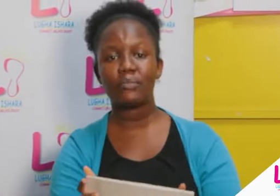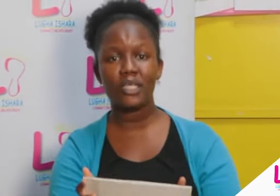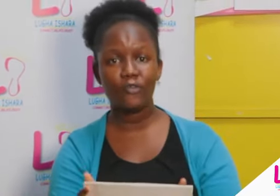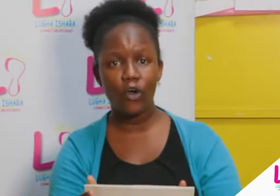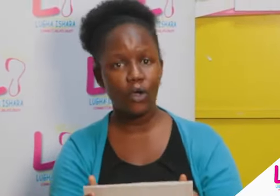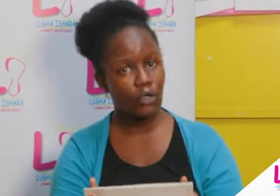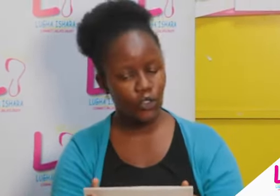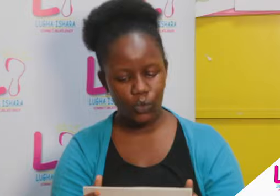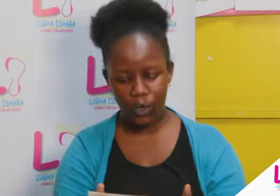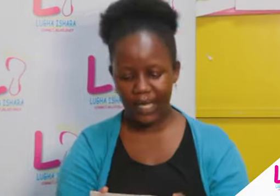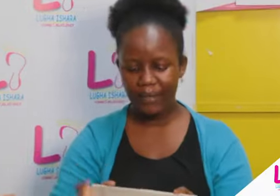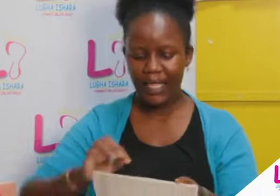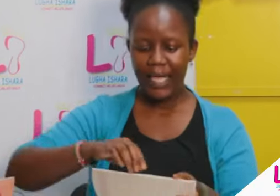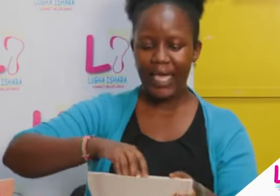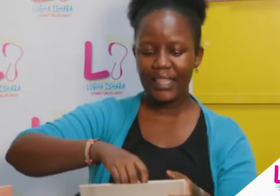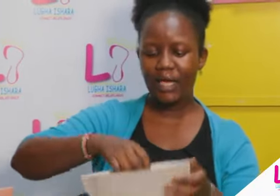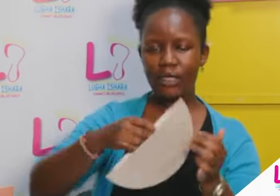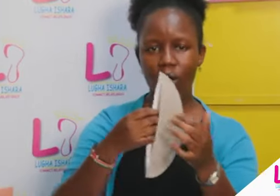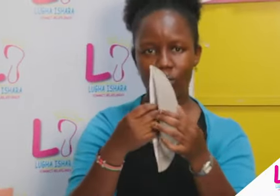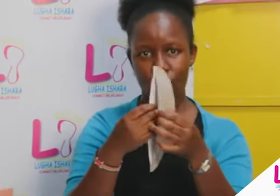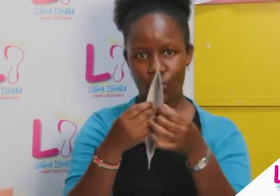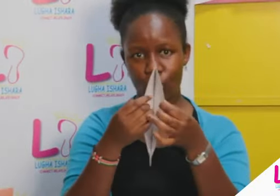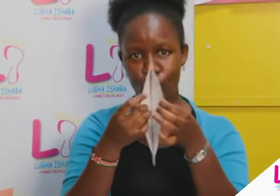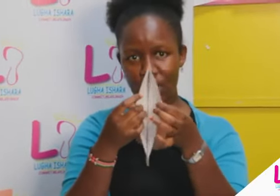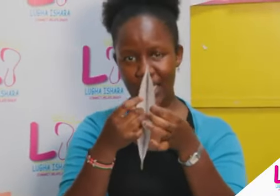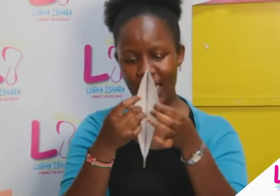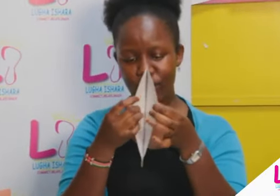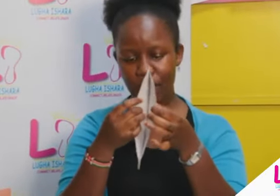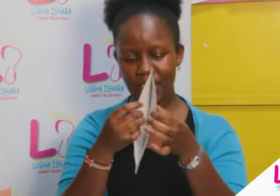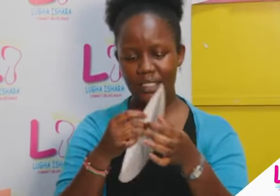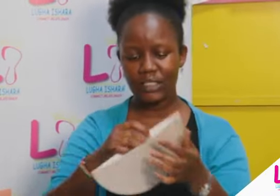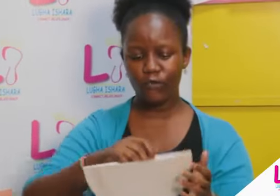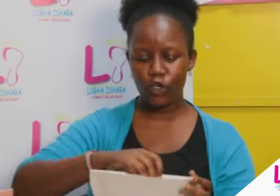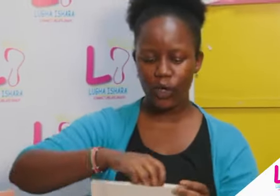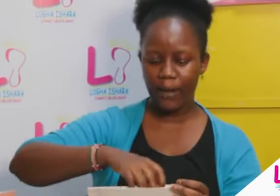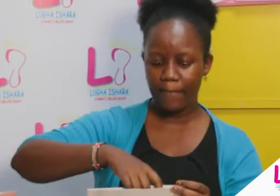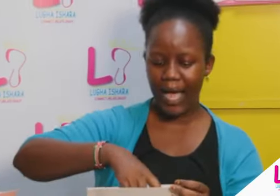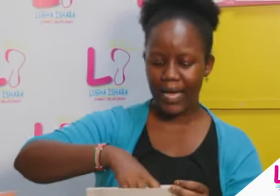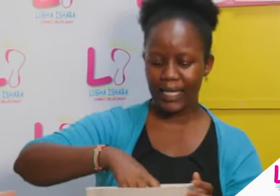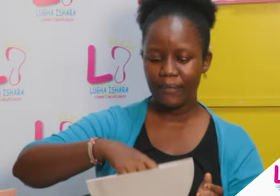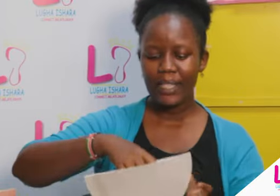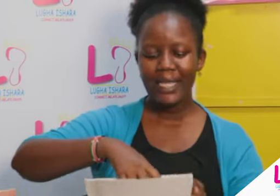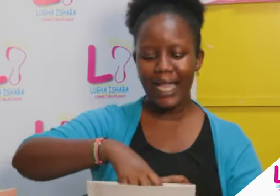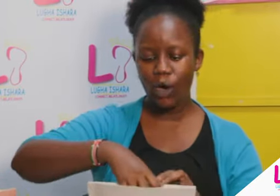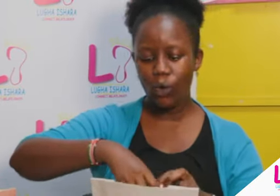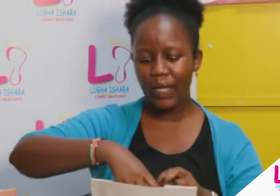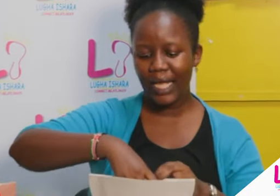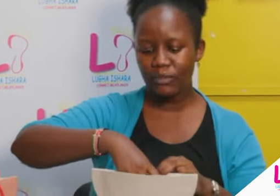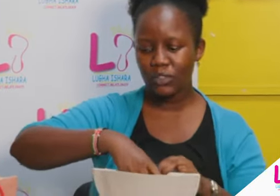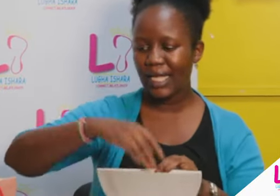best for you, okay? And there we go. You already have your basis for your ark. Now, when it comes to